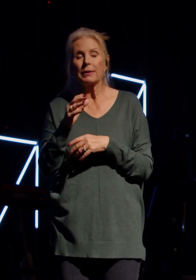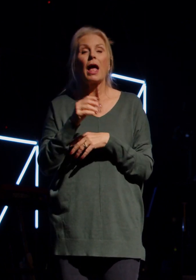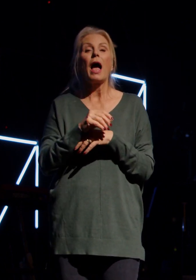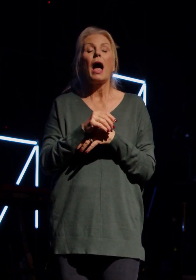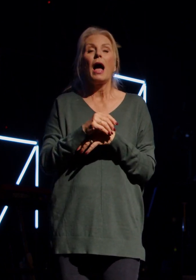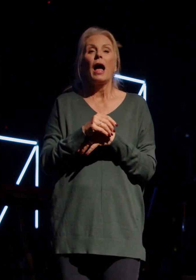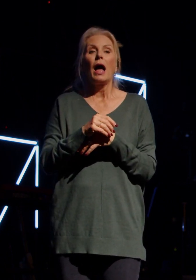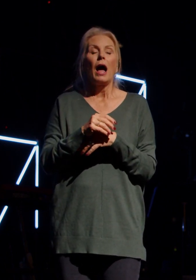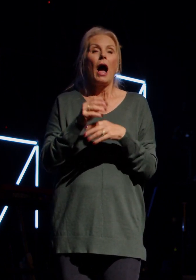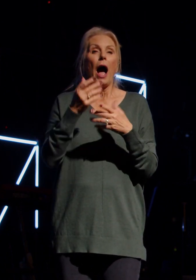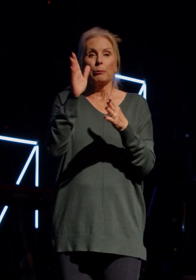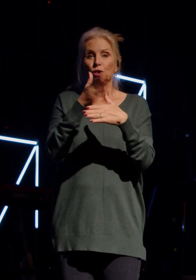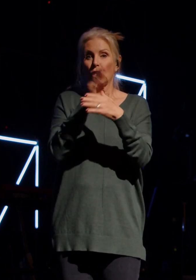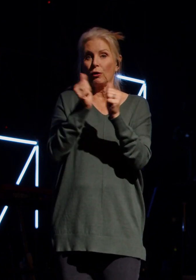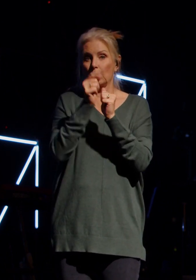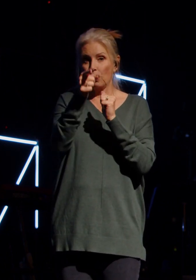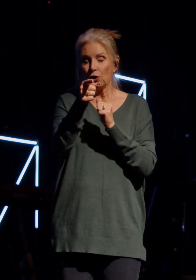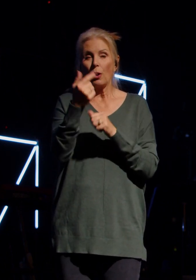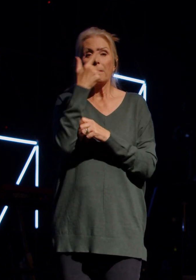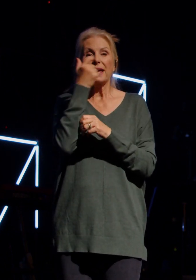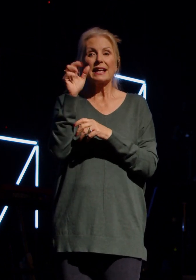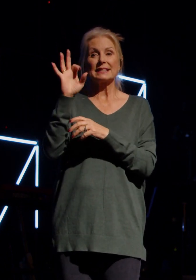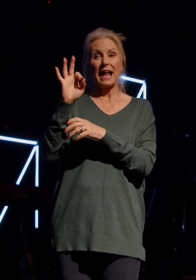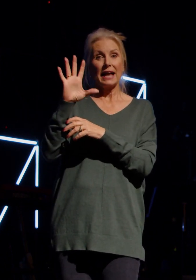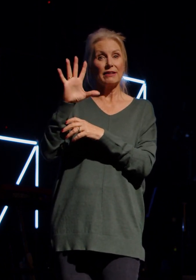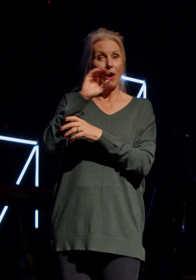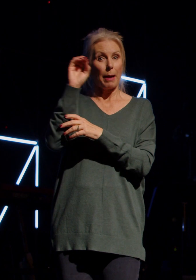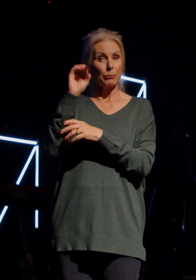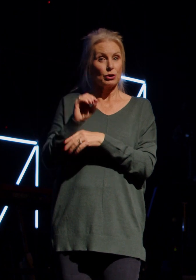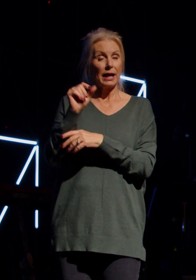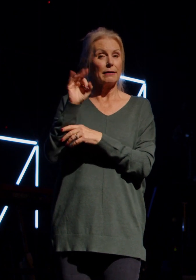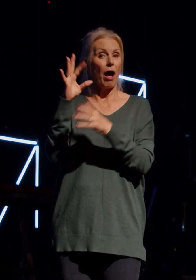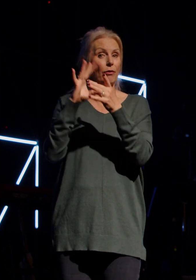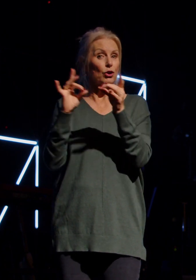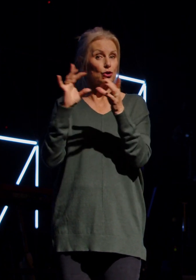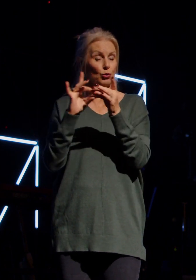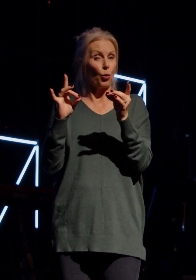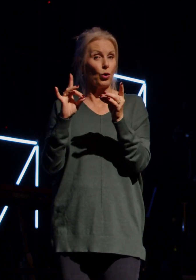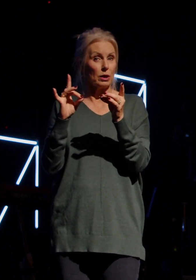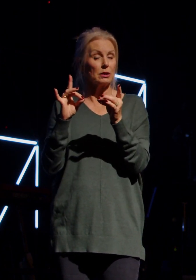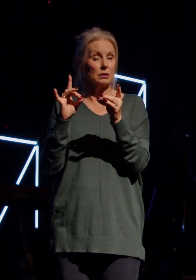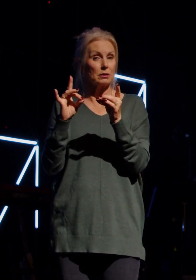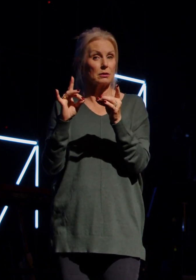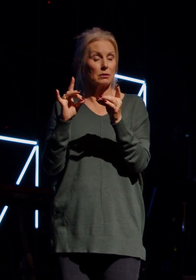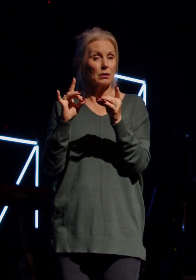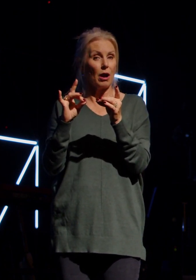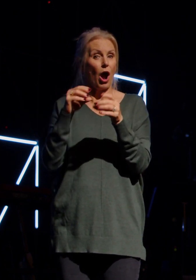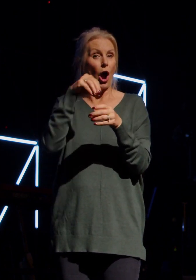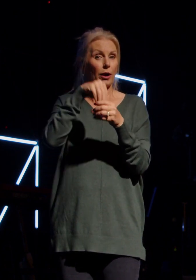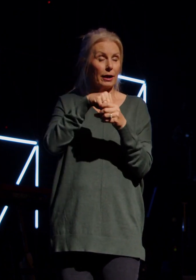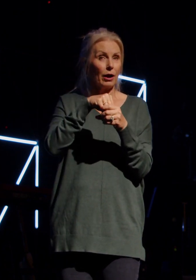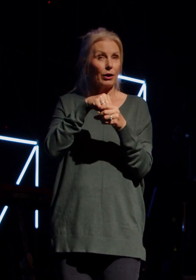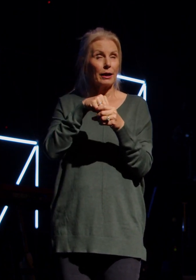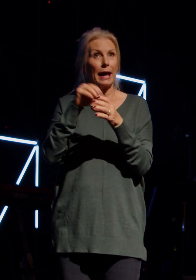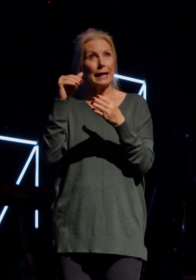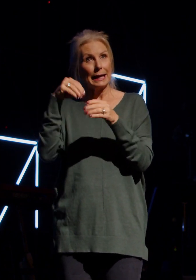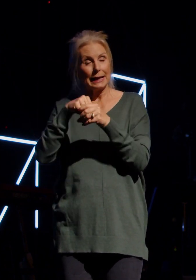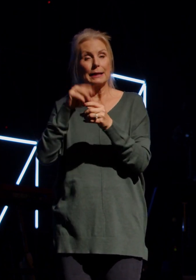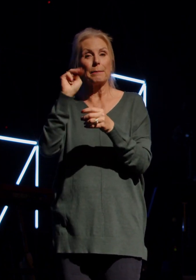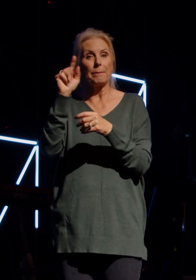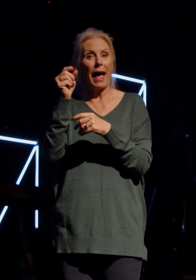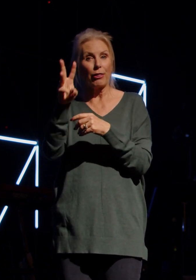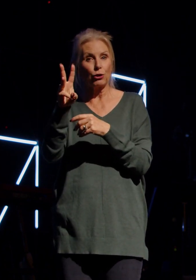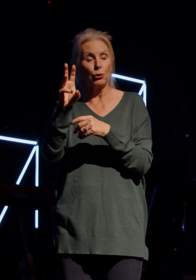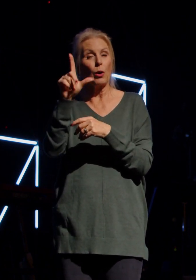the information that I shared to you, because 95% of the stories are covered in in Matthew